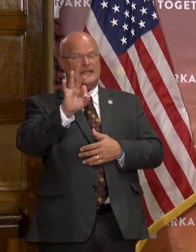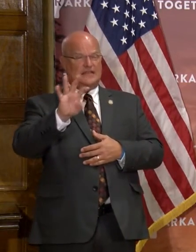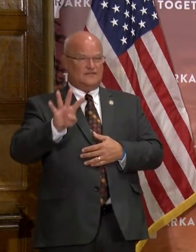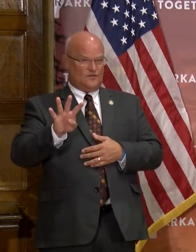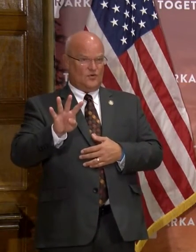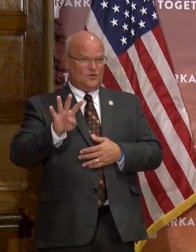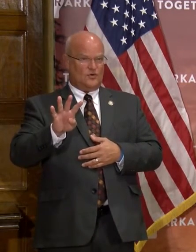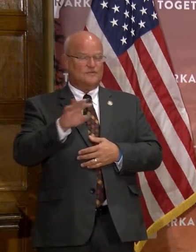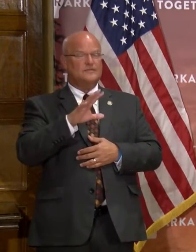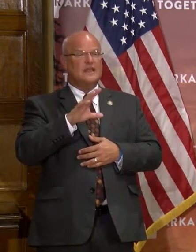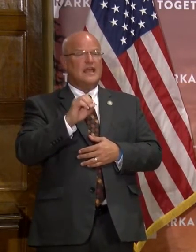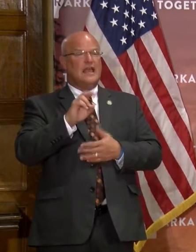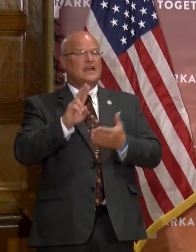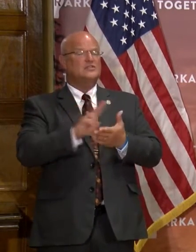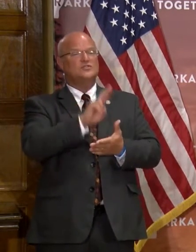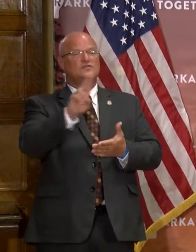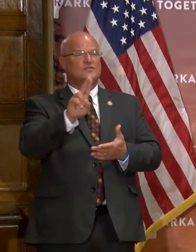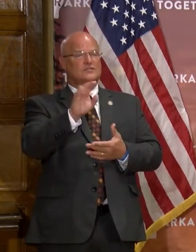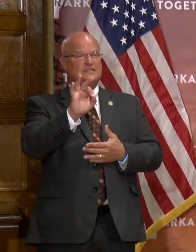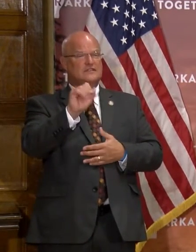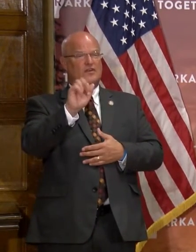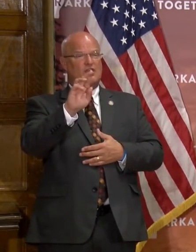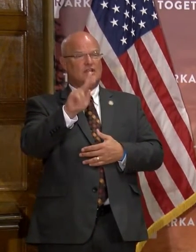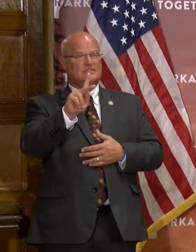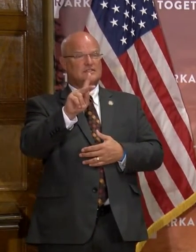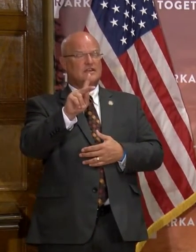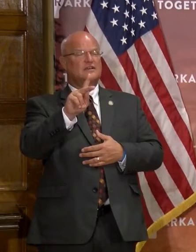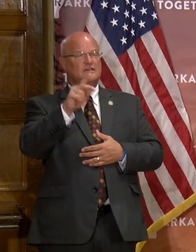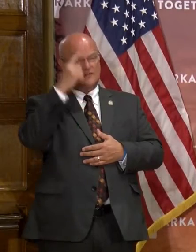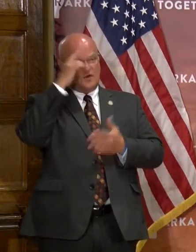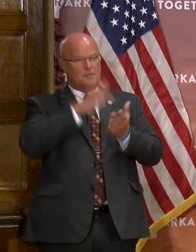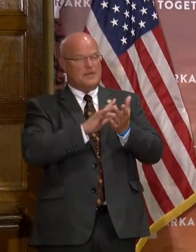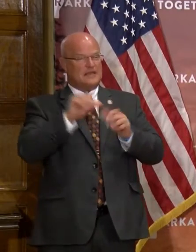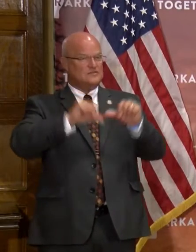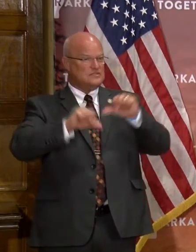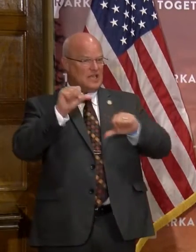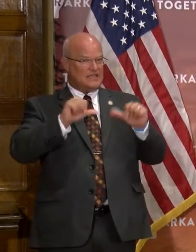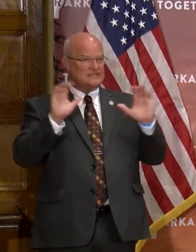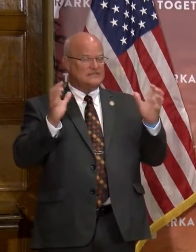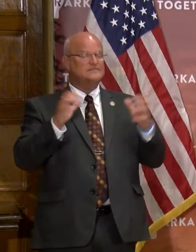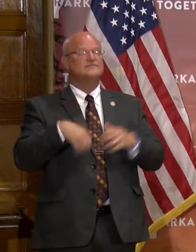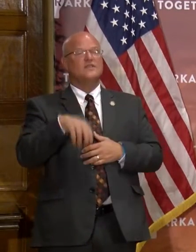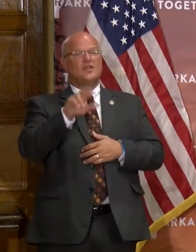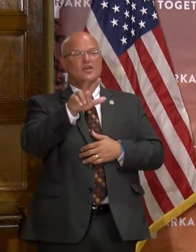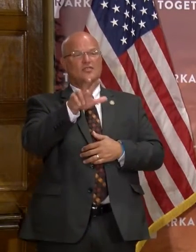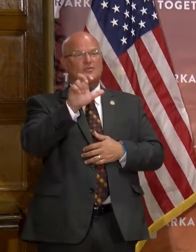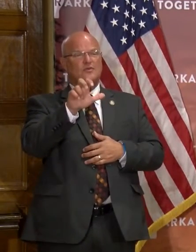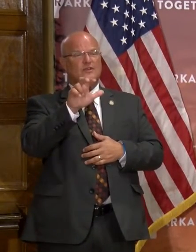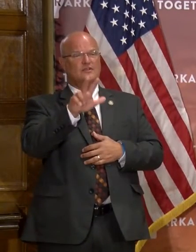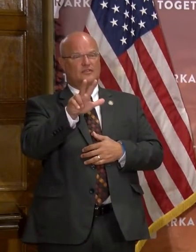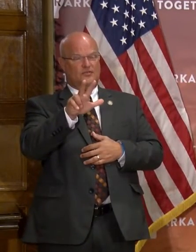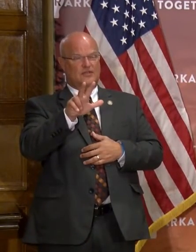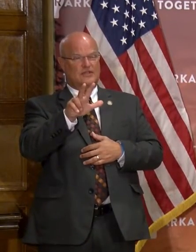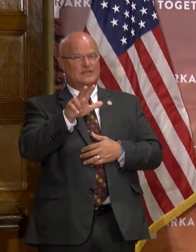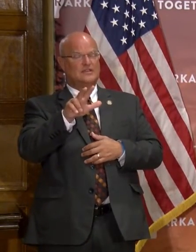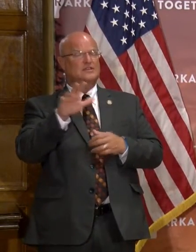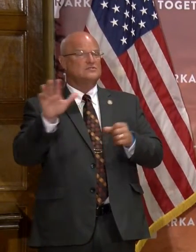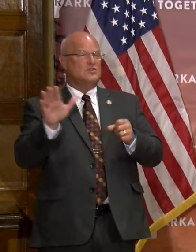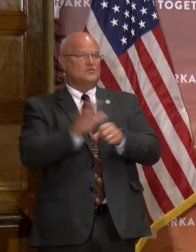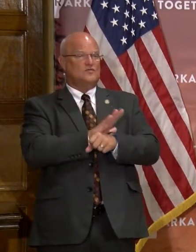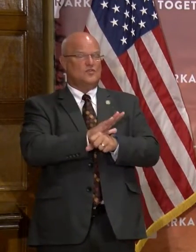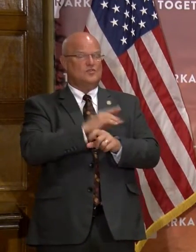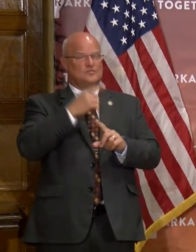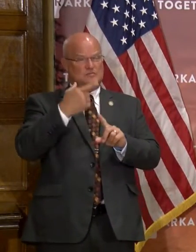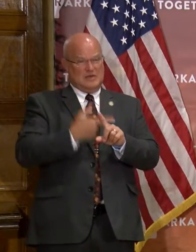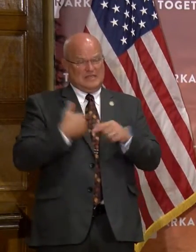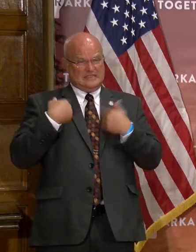3,194, and University of Arkansas for Medical Sciences at 303. Total number of tests performed this month